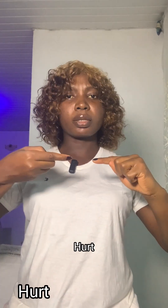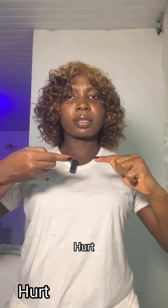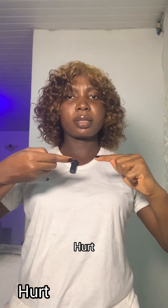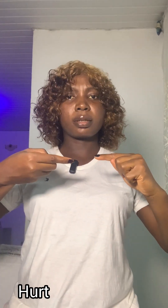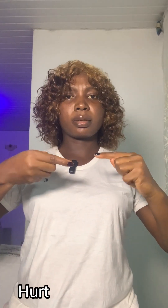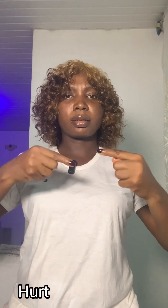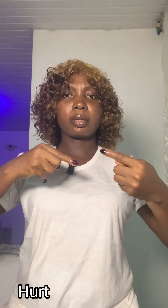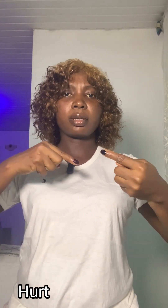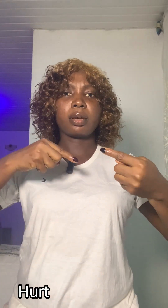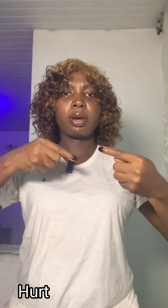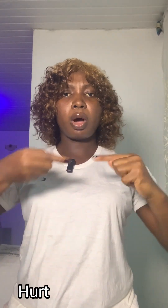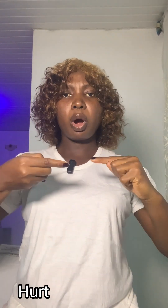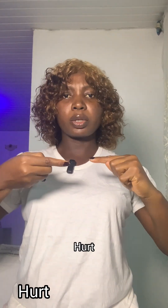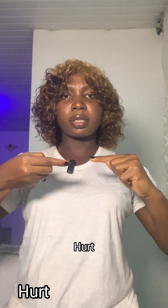Hot, hot,